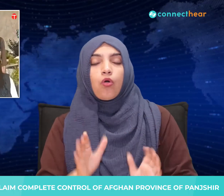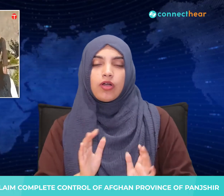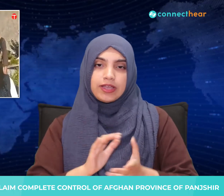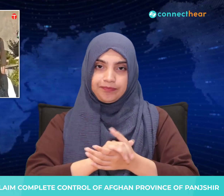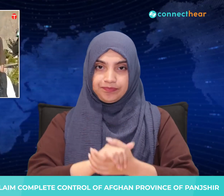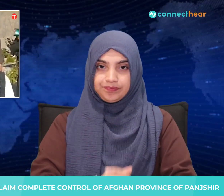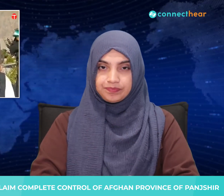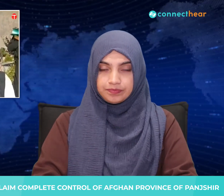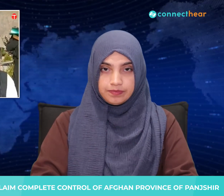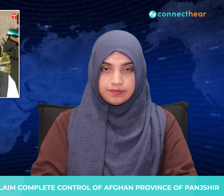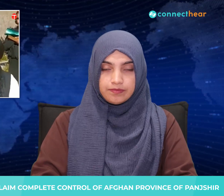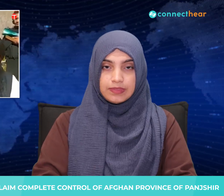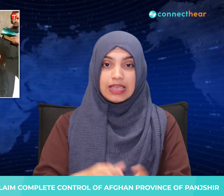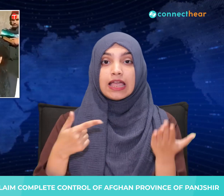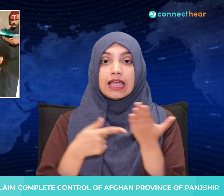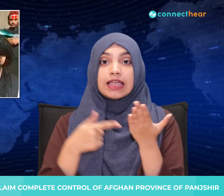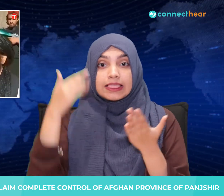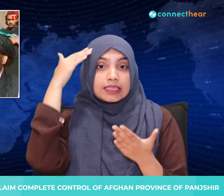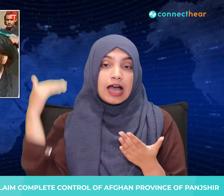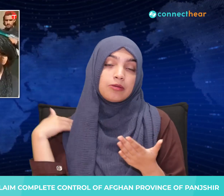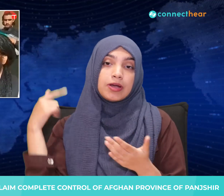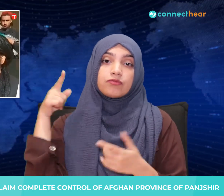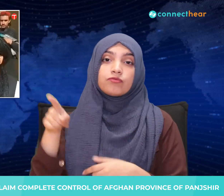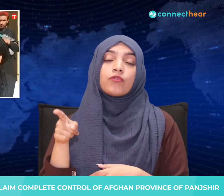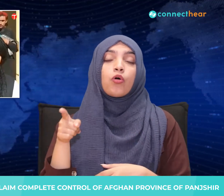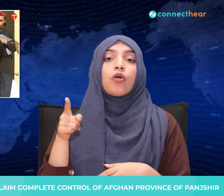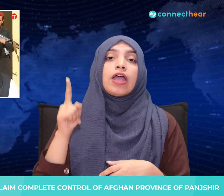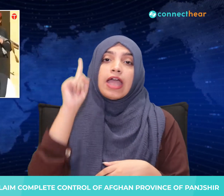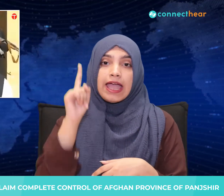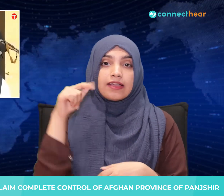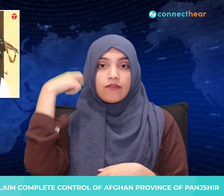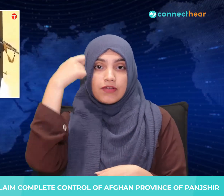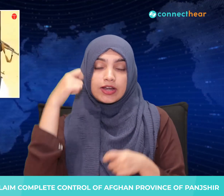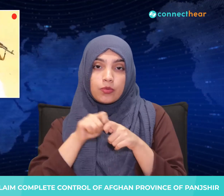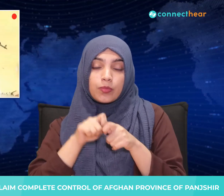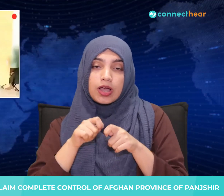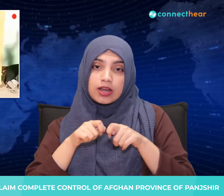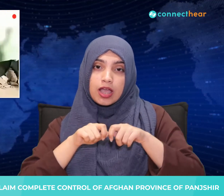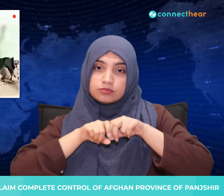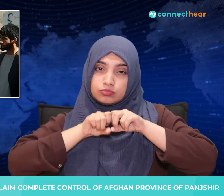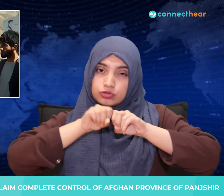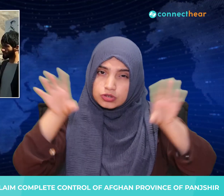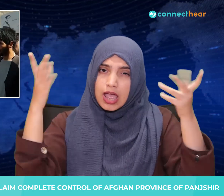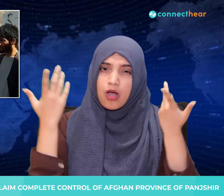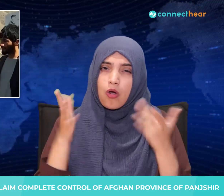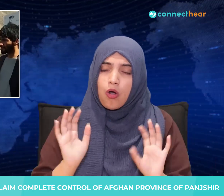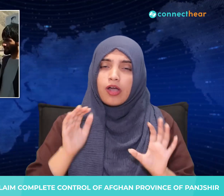The Taliban also released a video of them hoisting their flag on the governor's house in